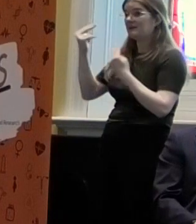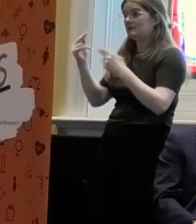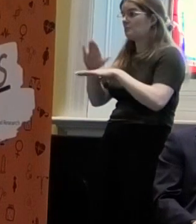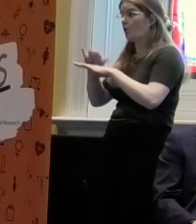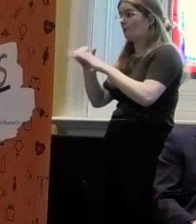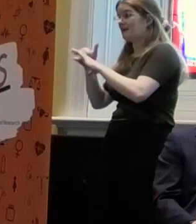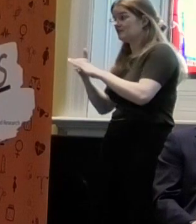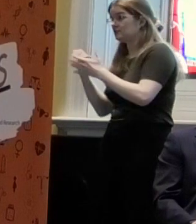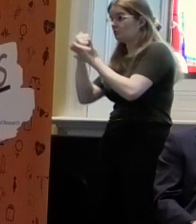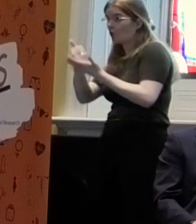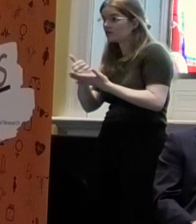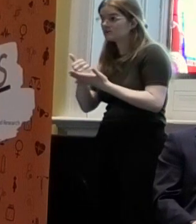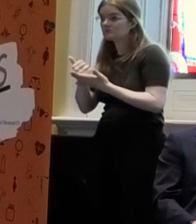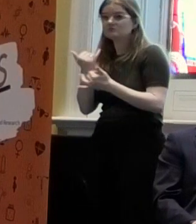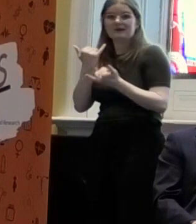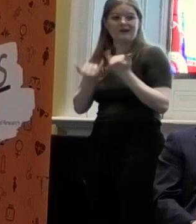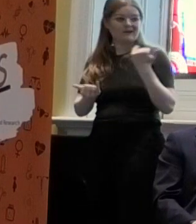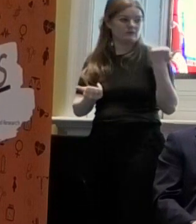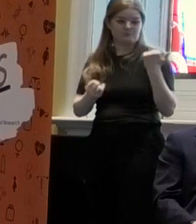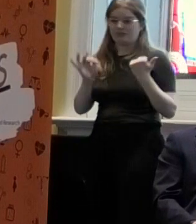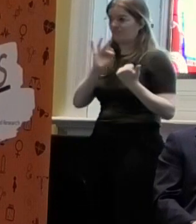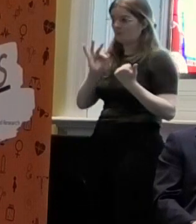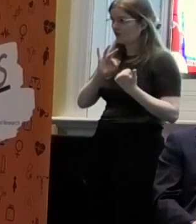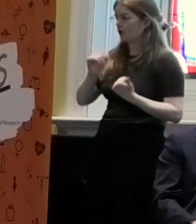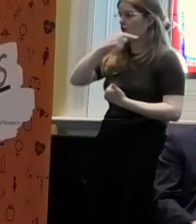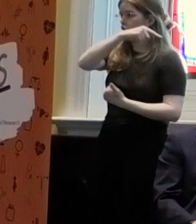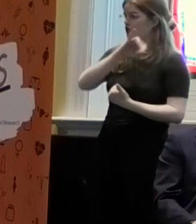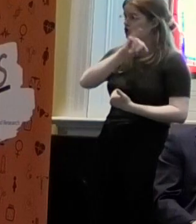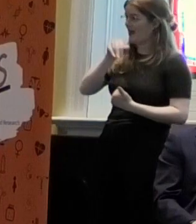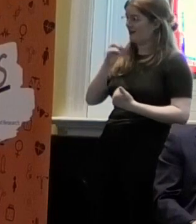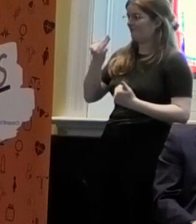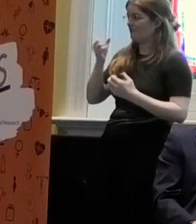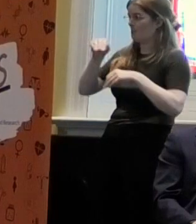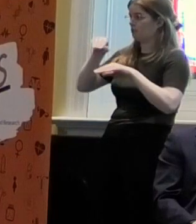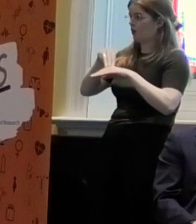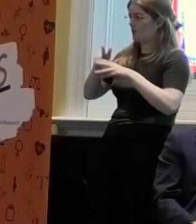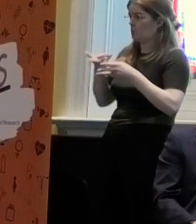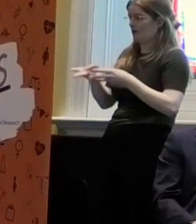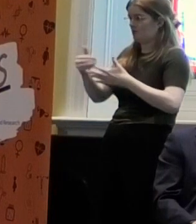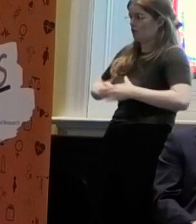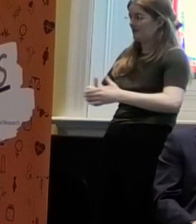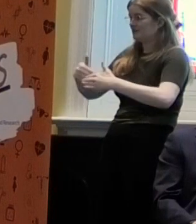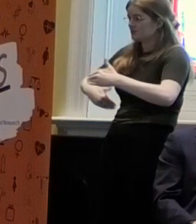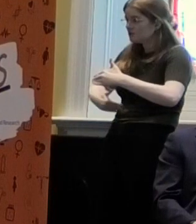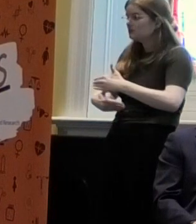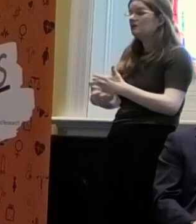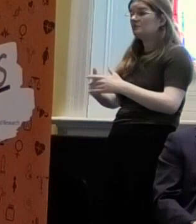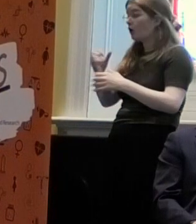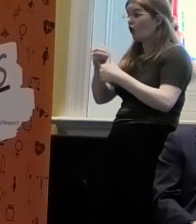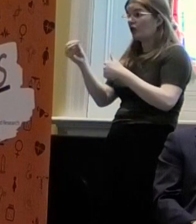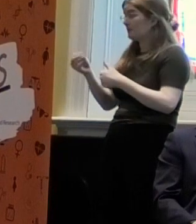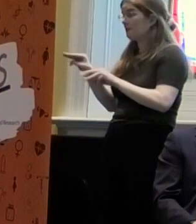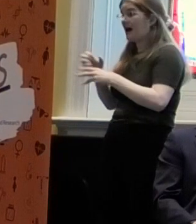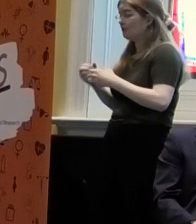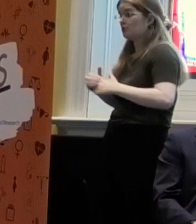medical input, for example, from Fergal and Jen. Others may have a more straightforward pregnancy, and it's